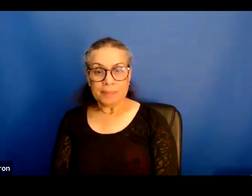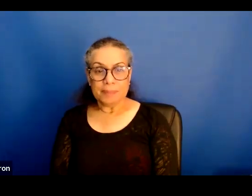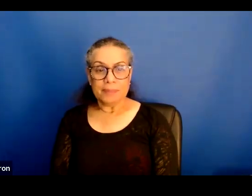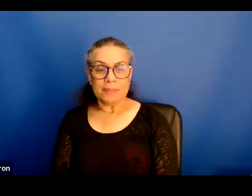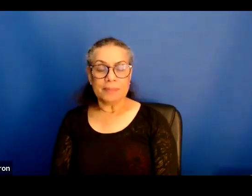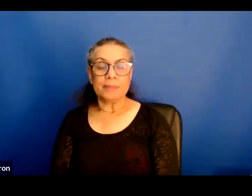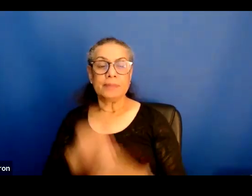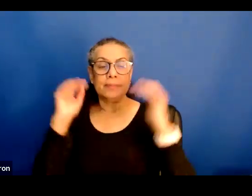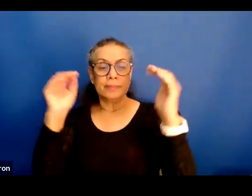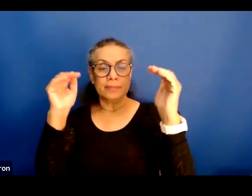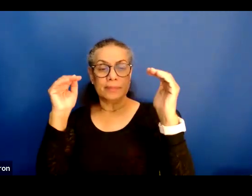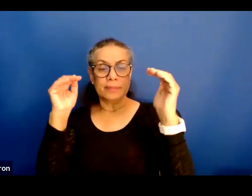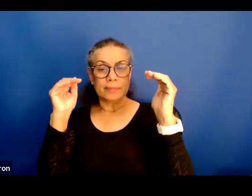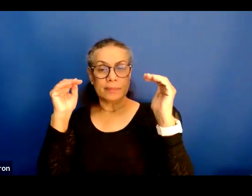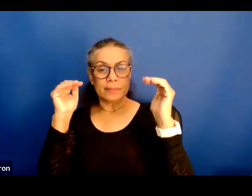Our next